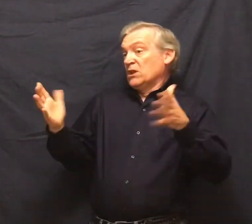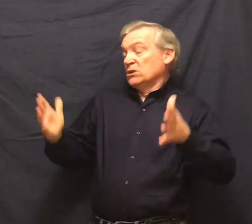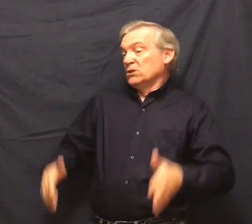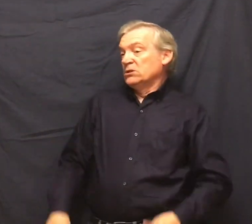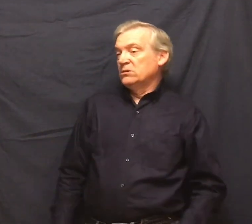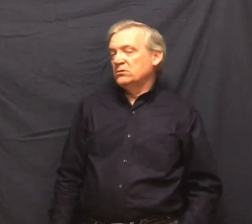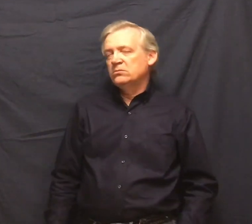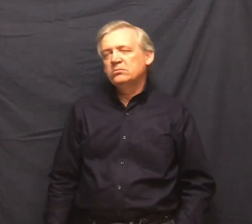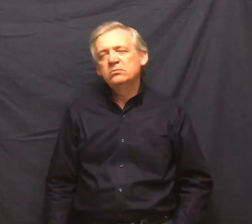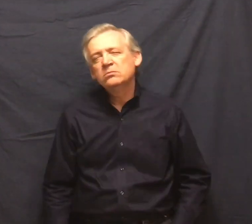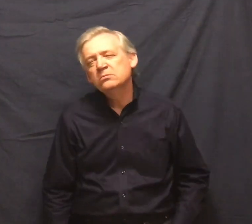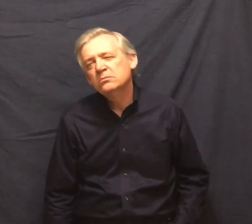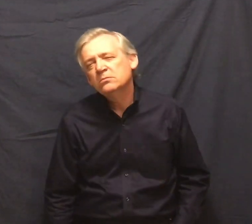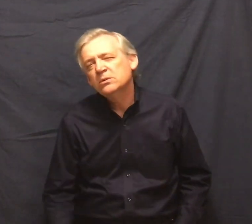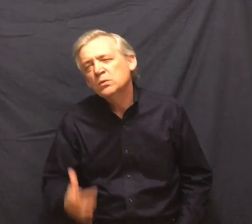What kind of job?